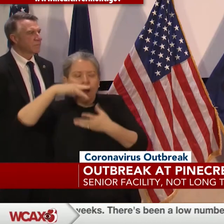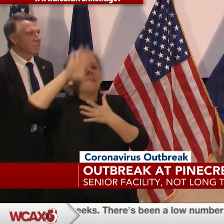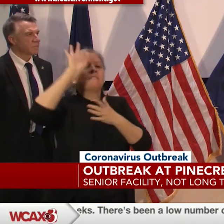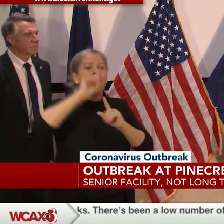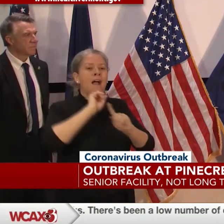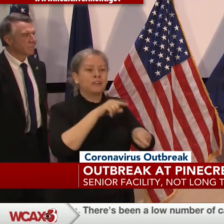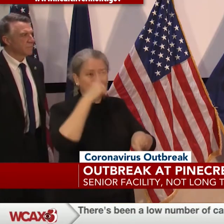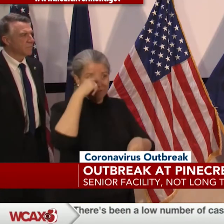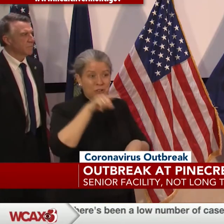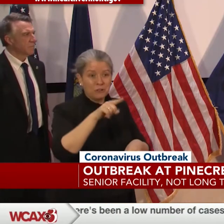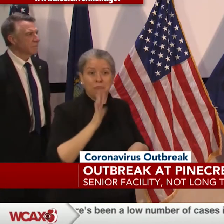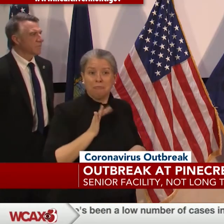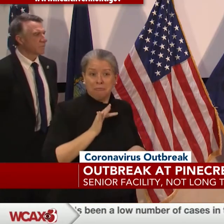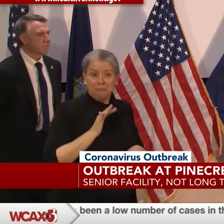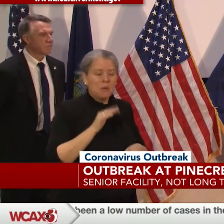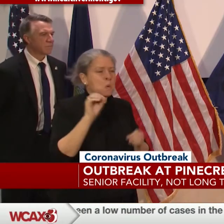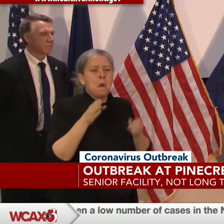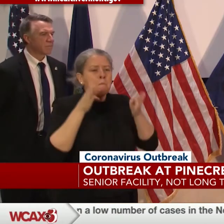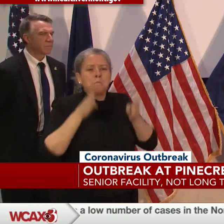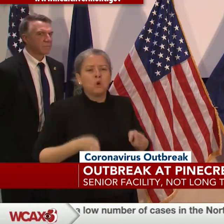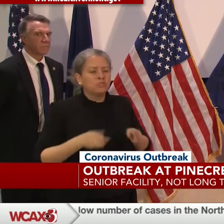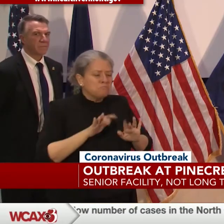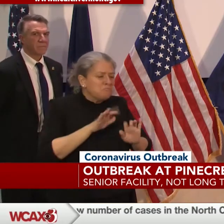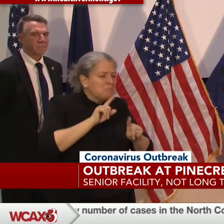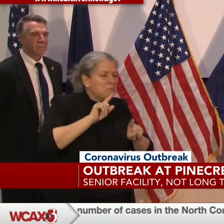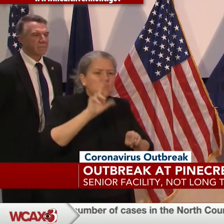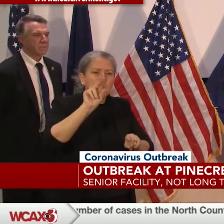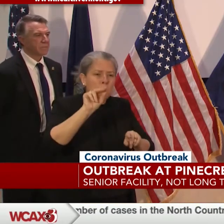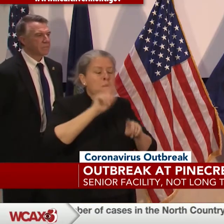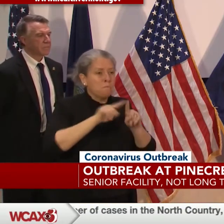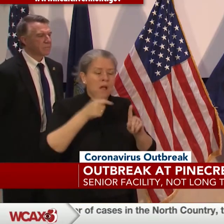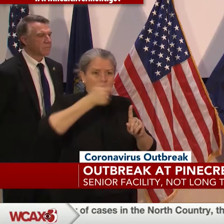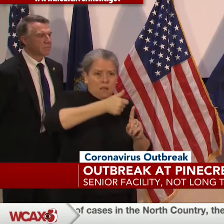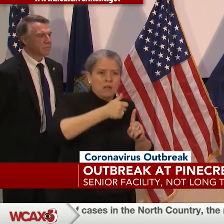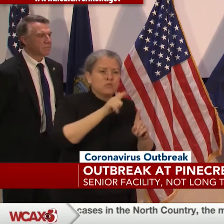base that is updated daily from our extensive FAQs,